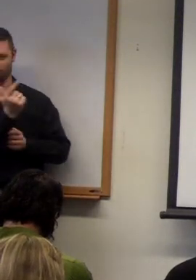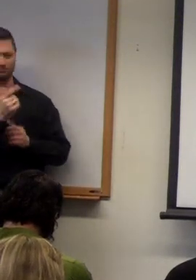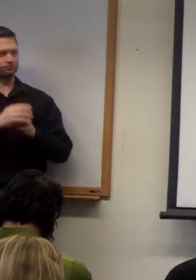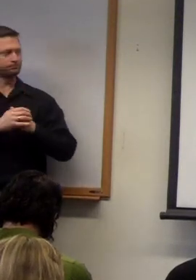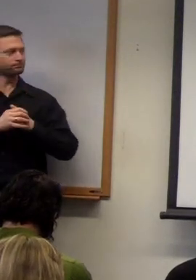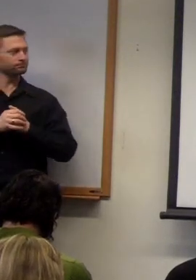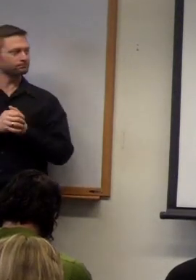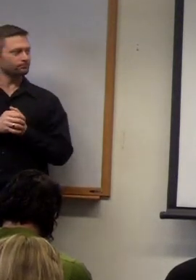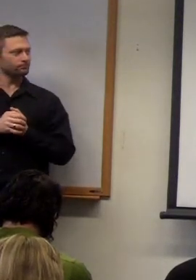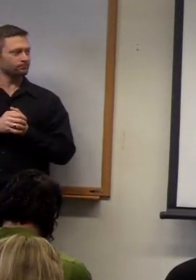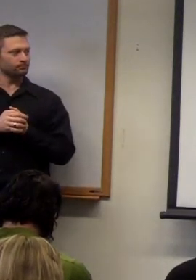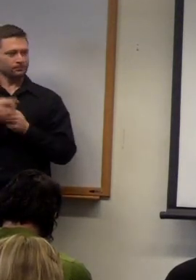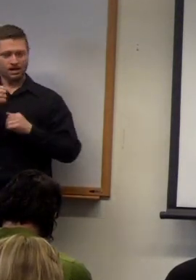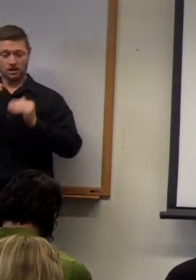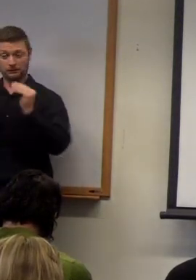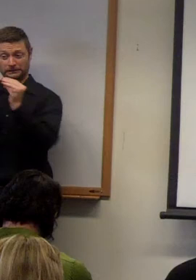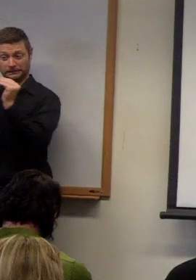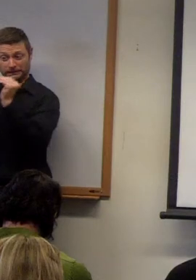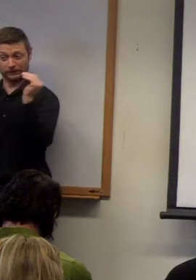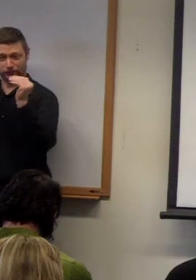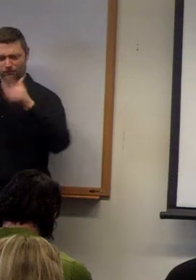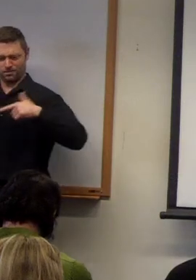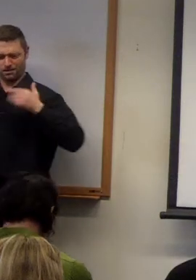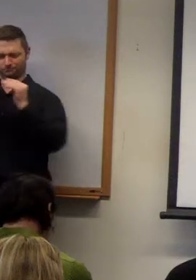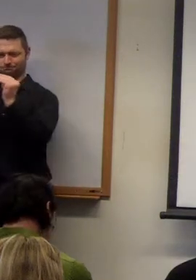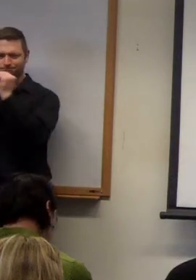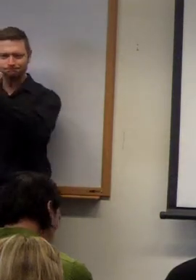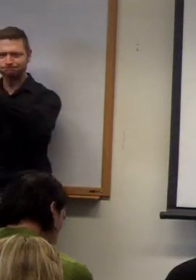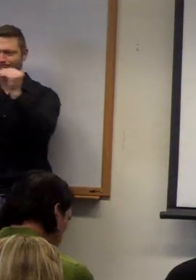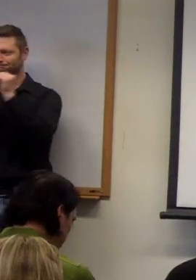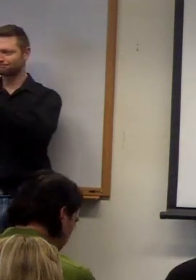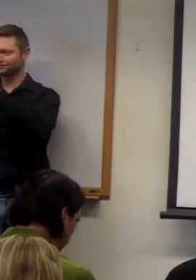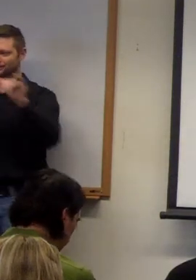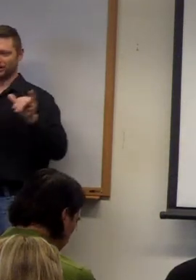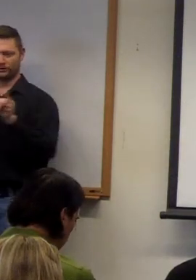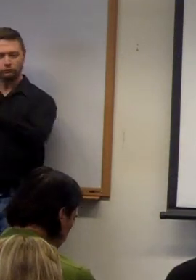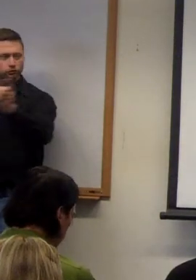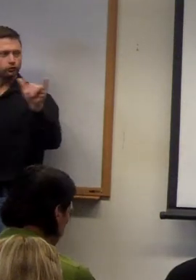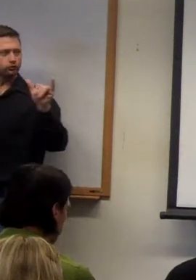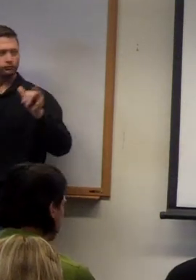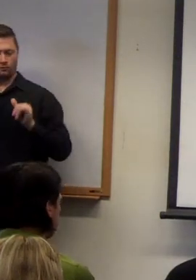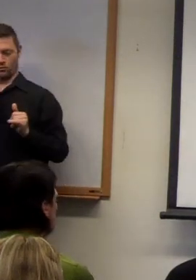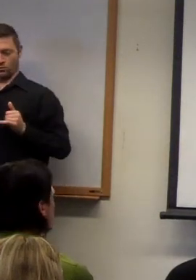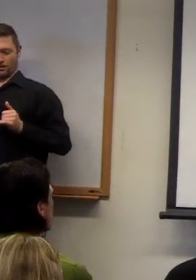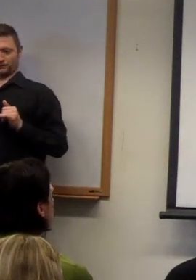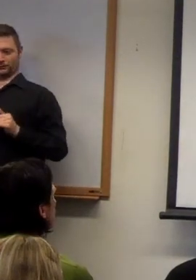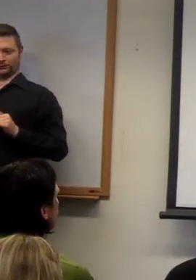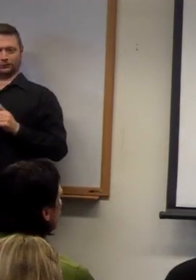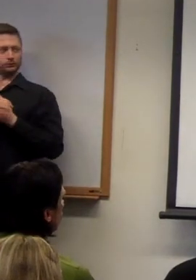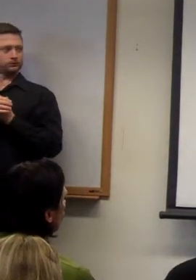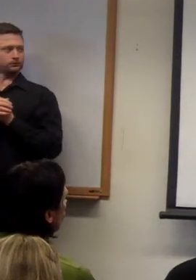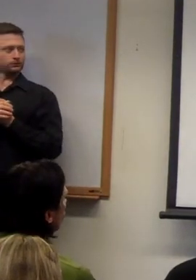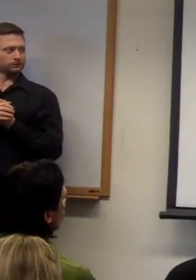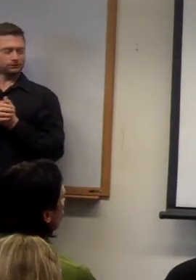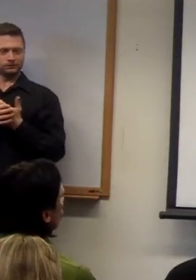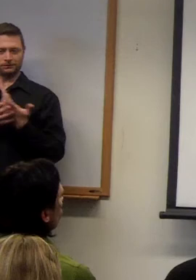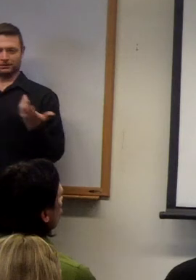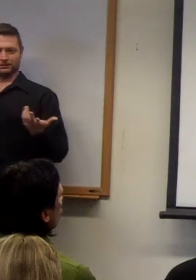whatnot are on this white standard, right? And so to tell white people that this is making them hurt at the same time,